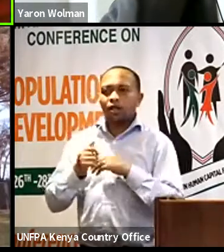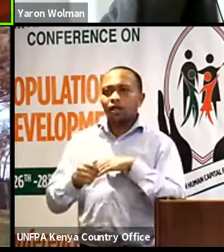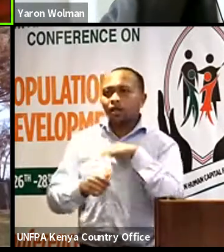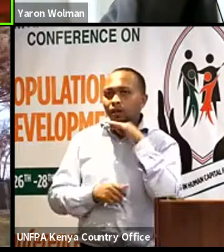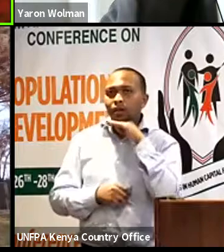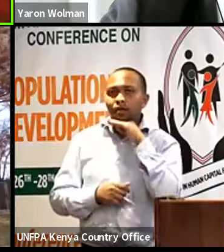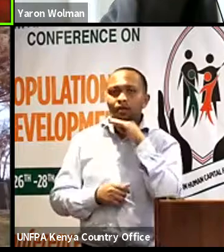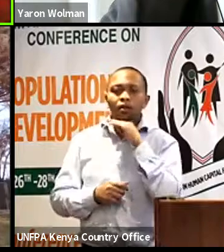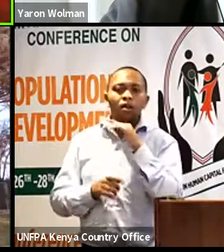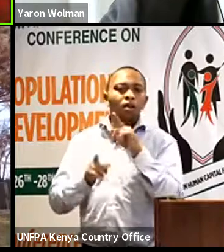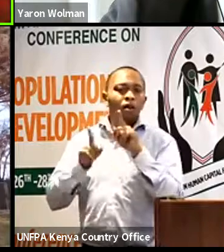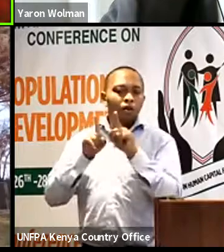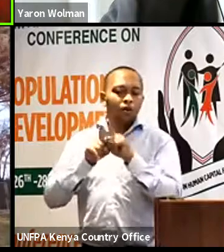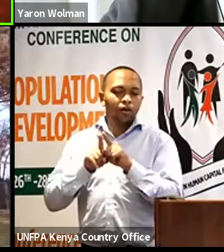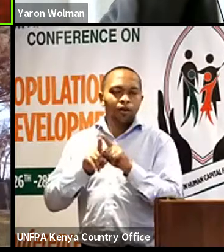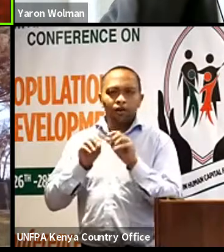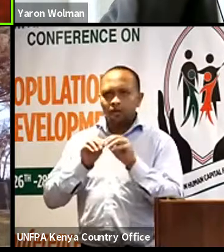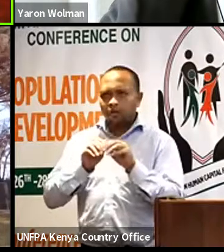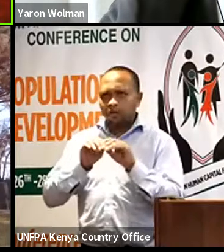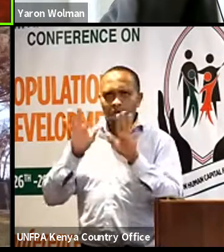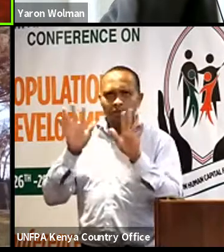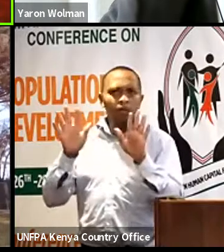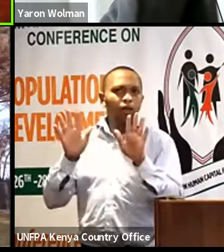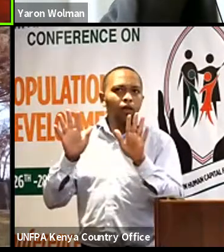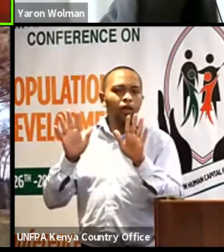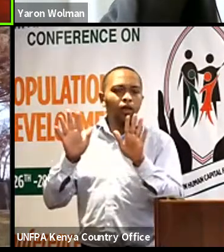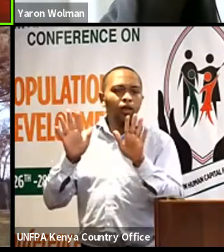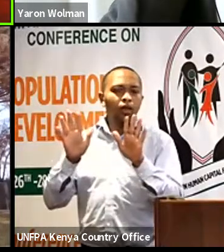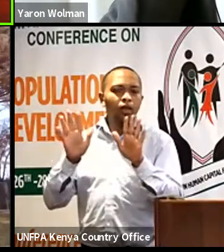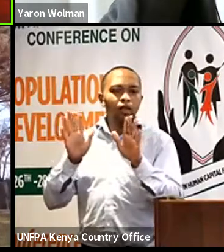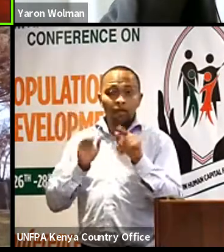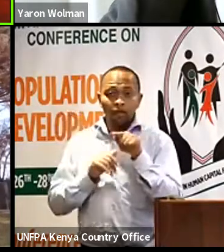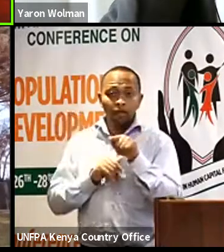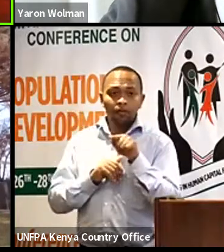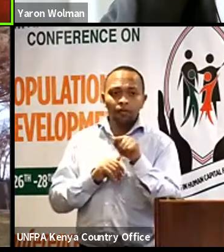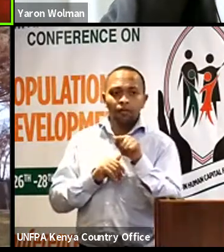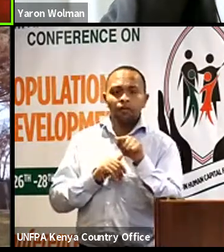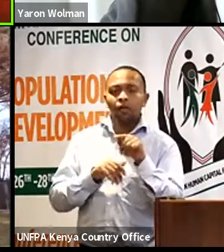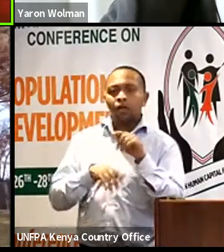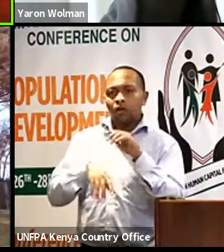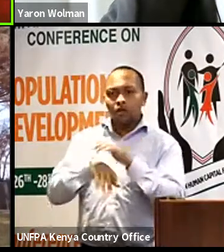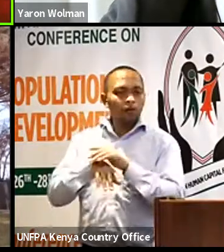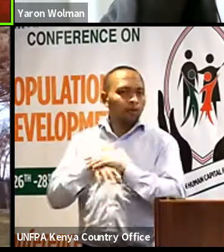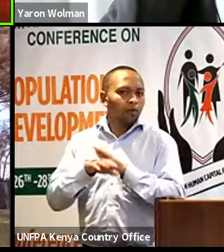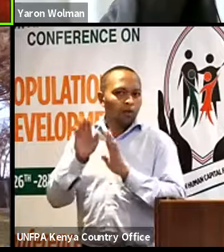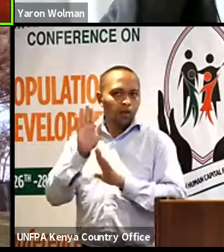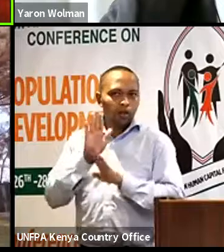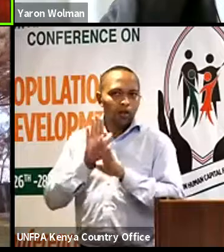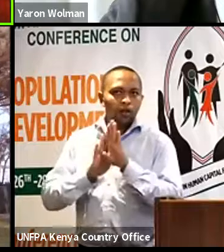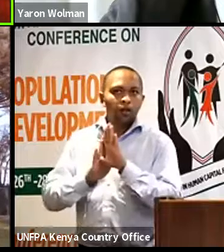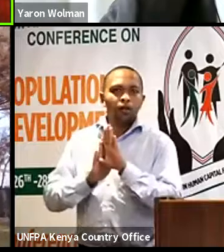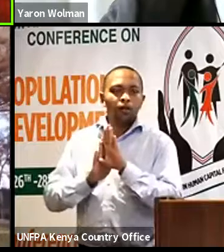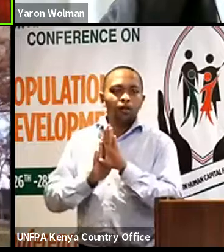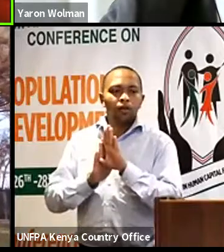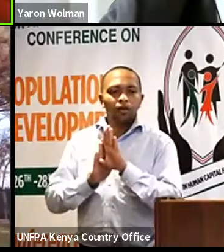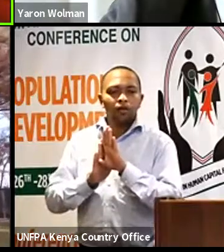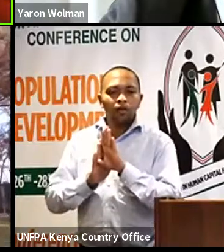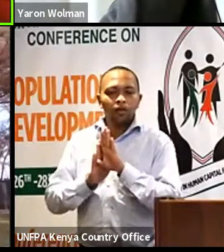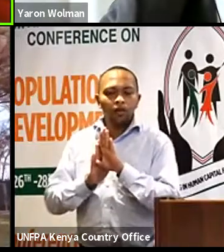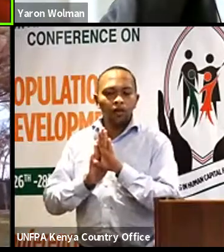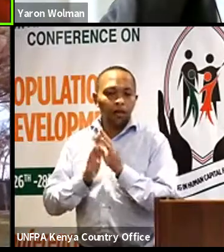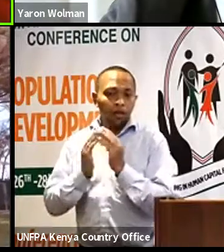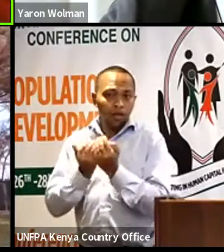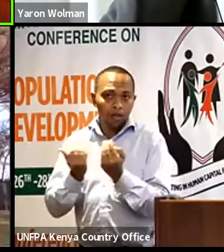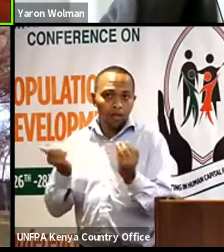things just better. Maybe that will lead to better development and child development